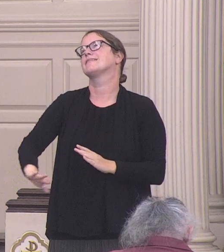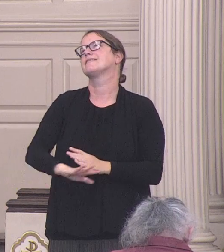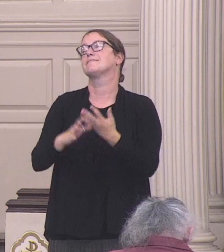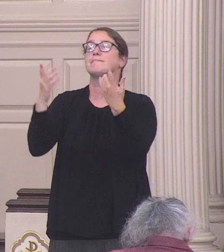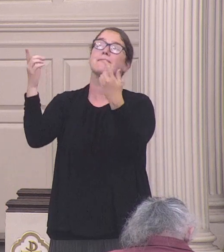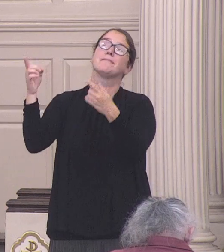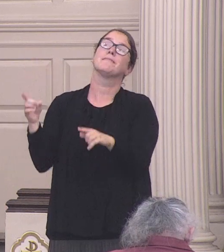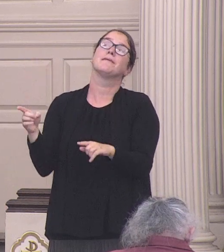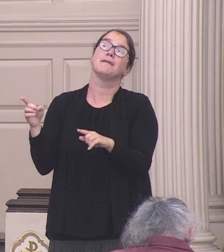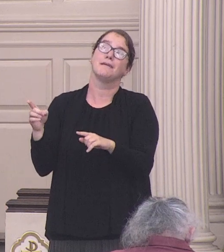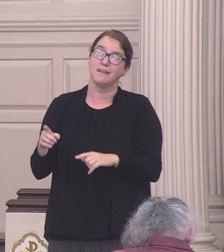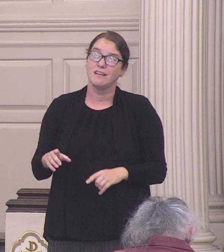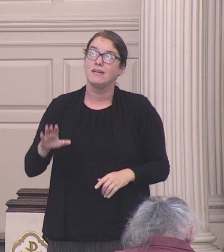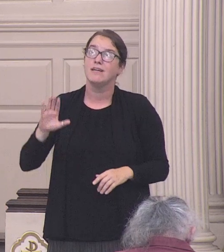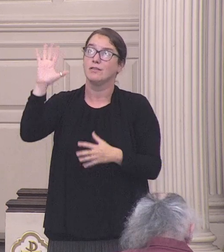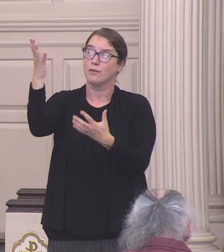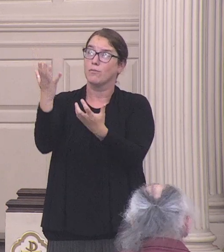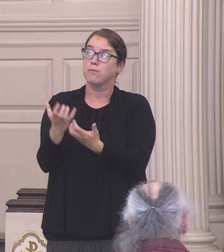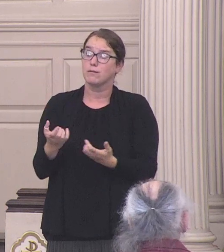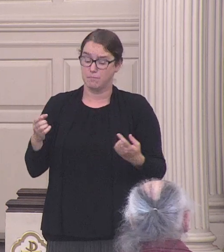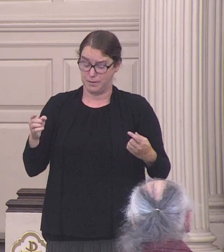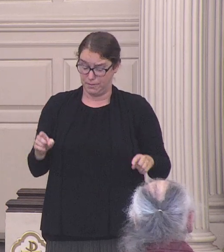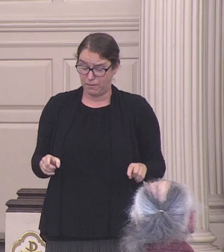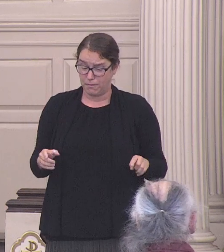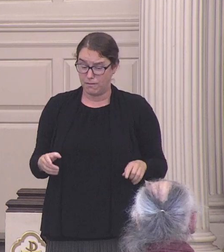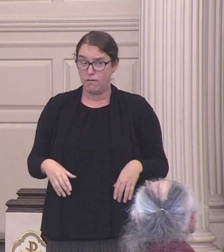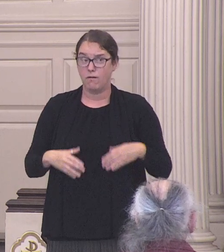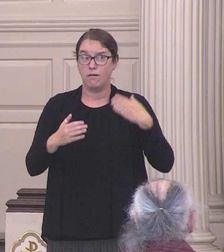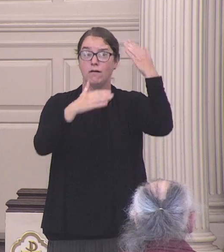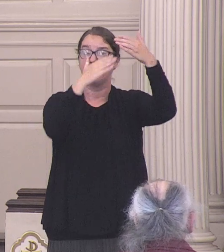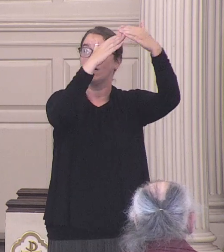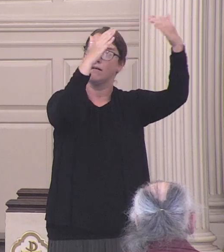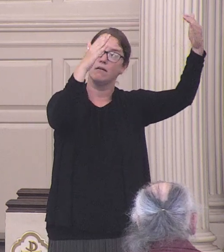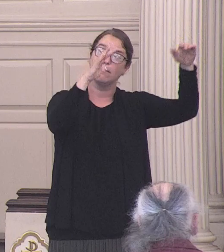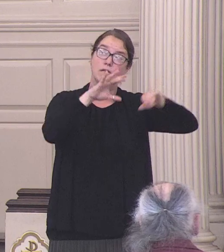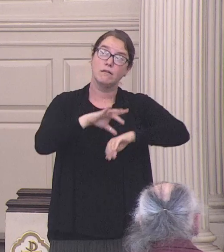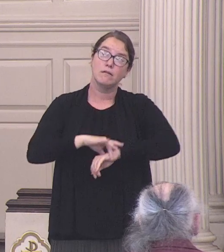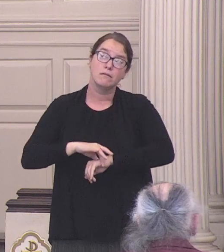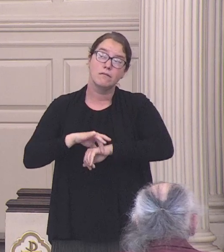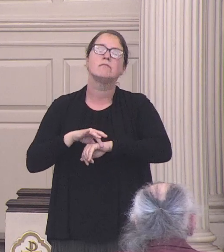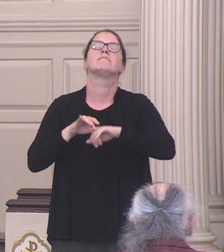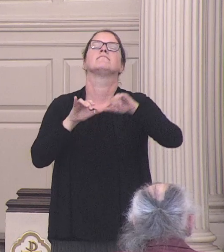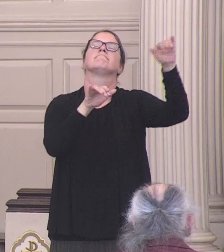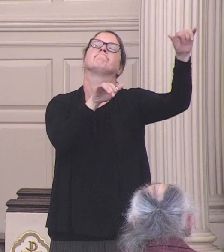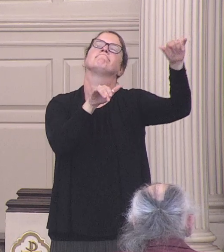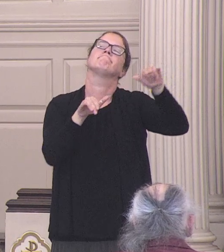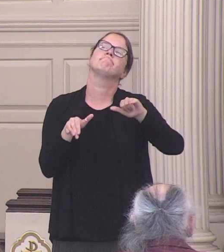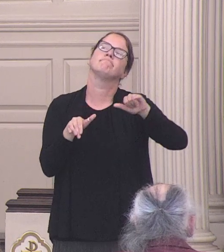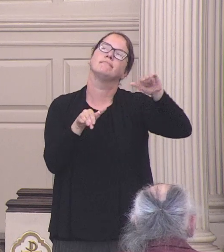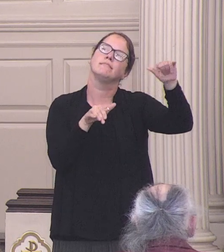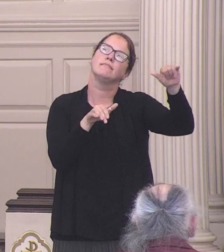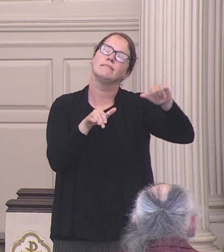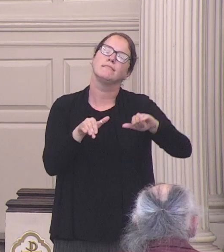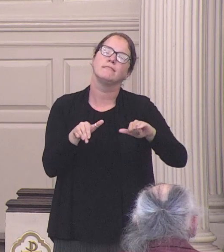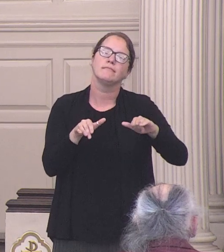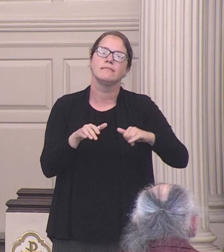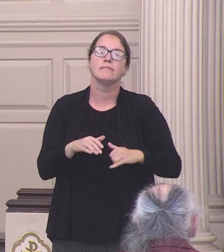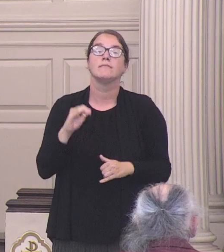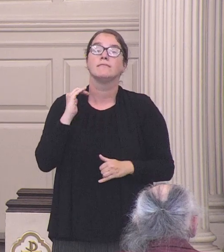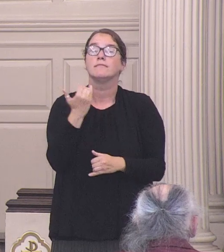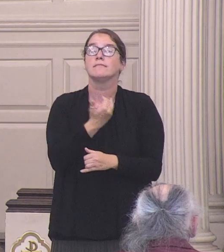kingdom come, thy will be done on earth as it is in